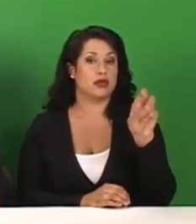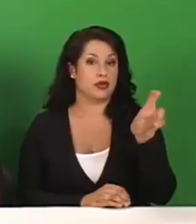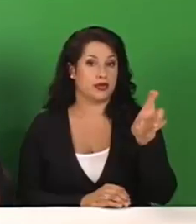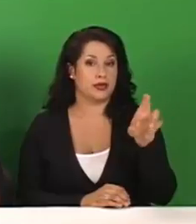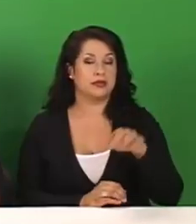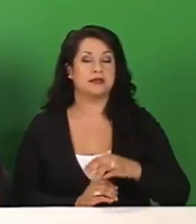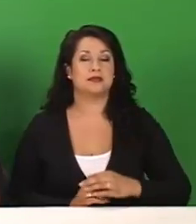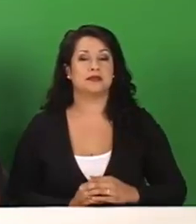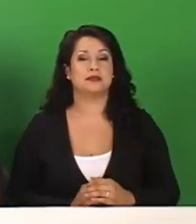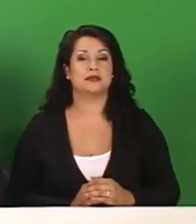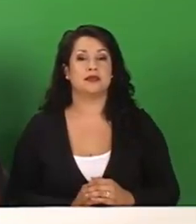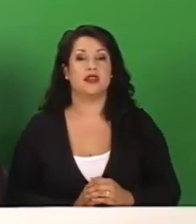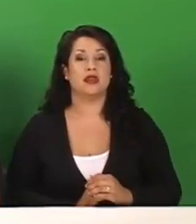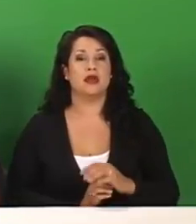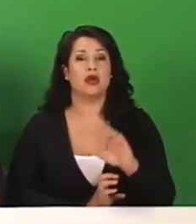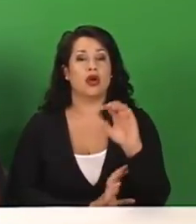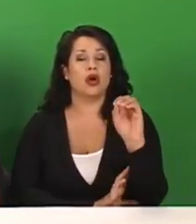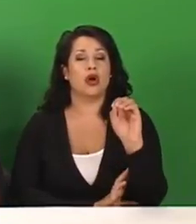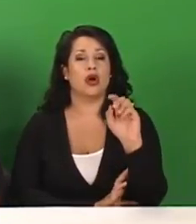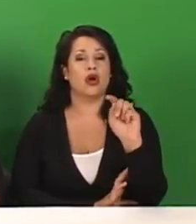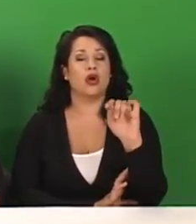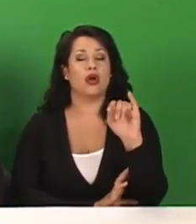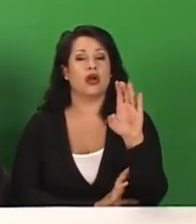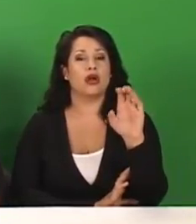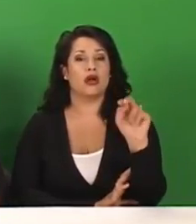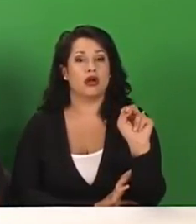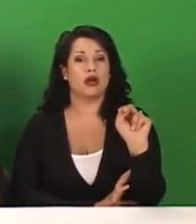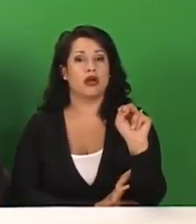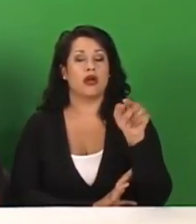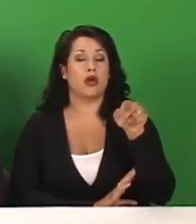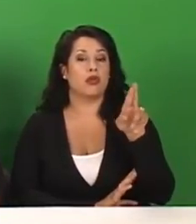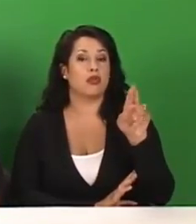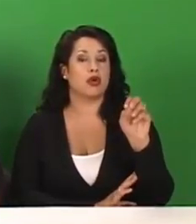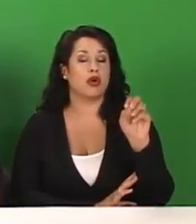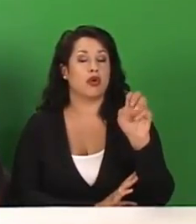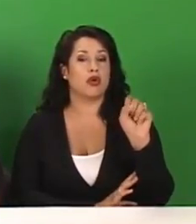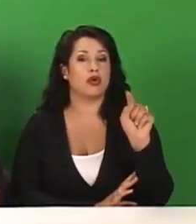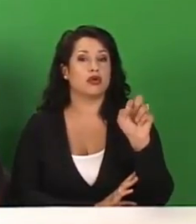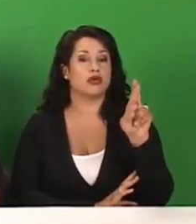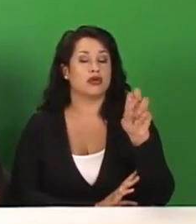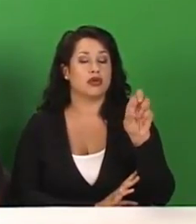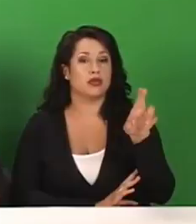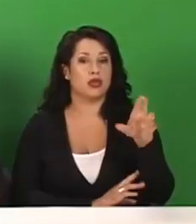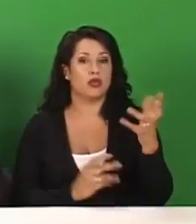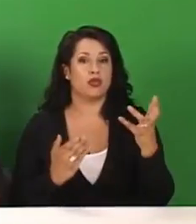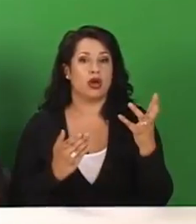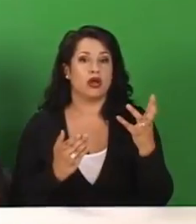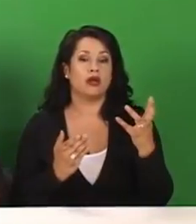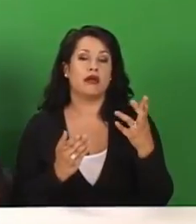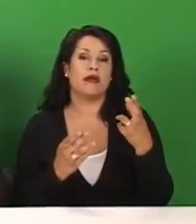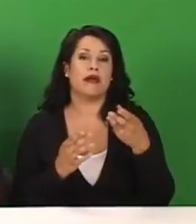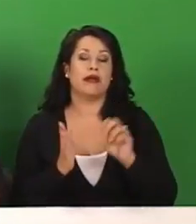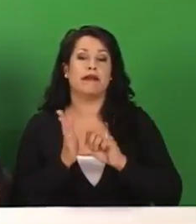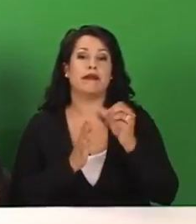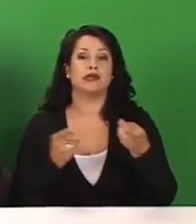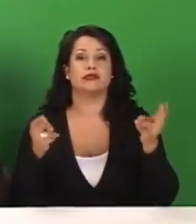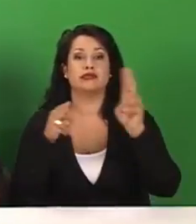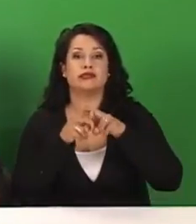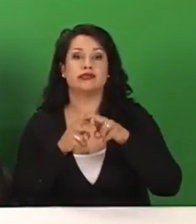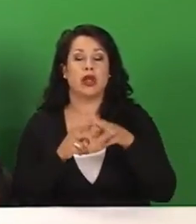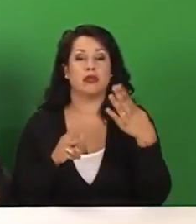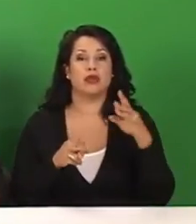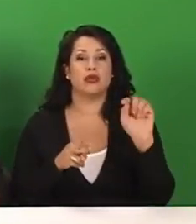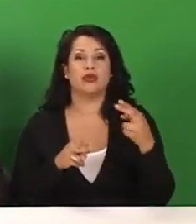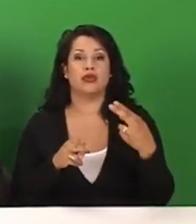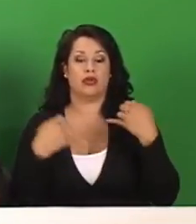The Oticon Pro Streamer is an amplified Bluetooth neck loop that maximizes the power and productivity of